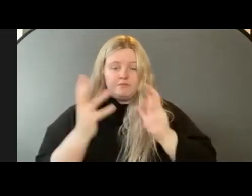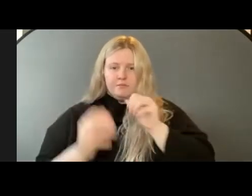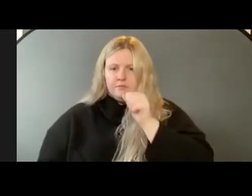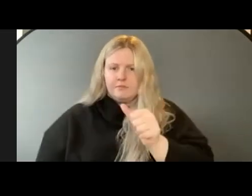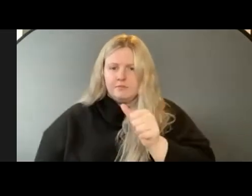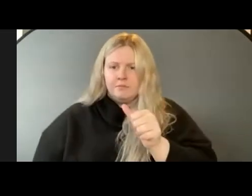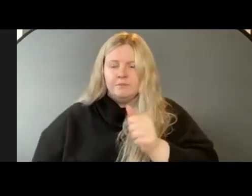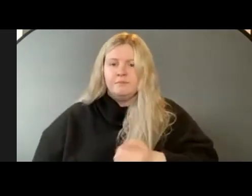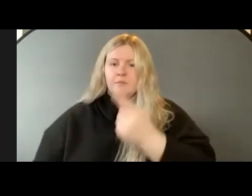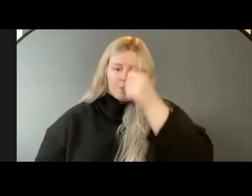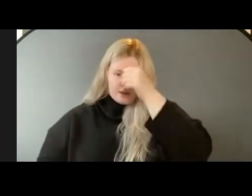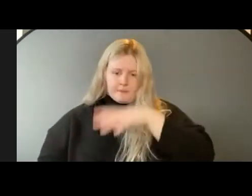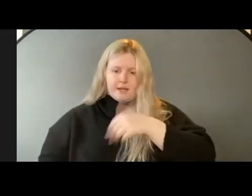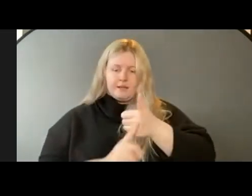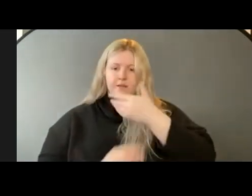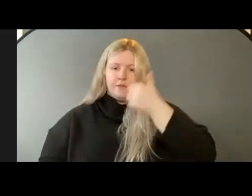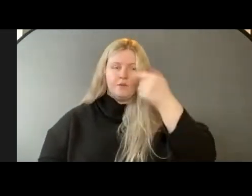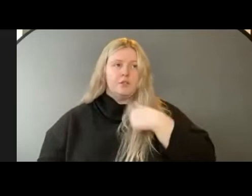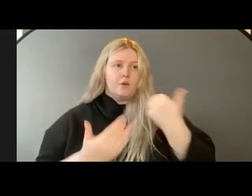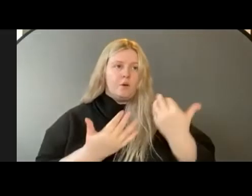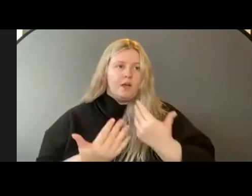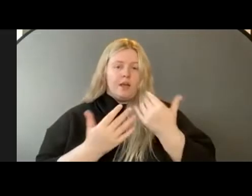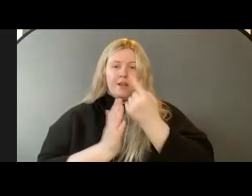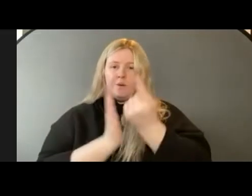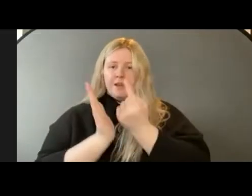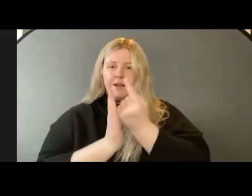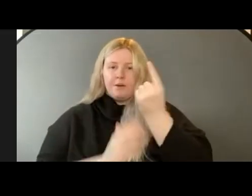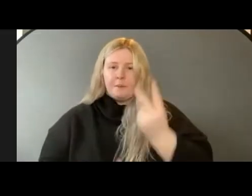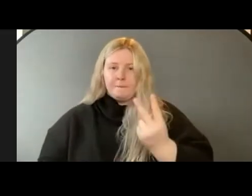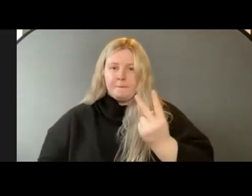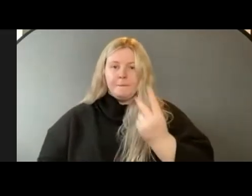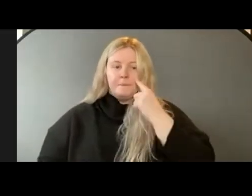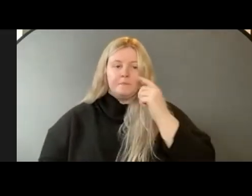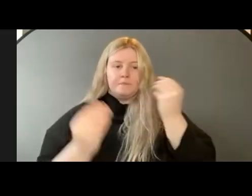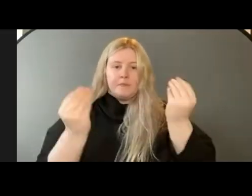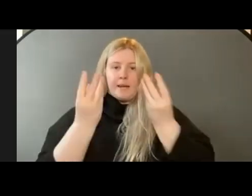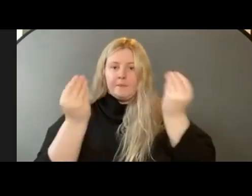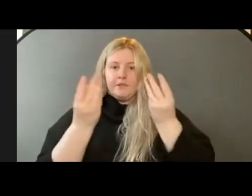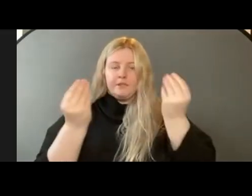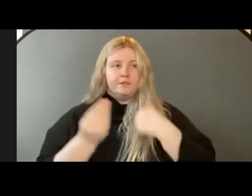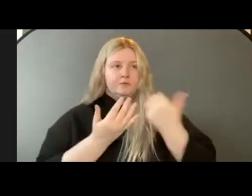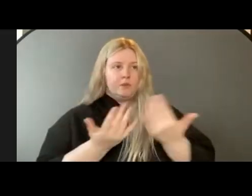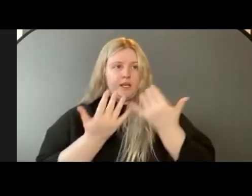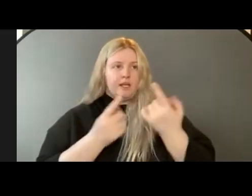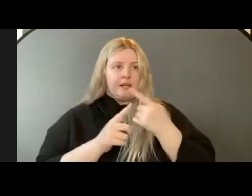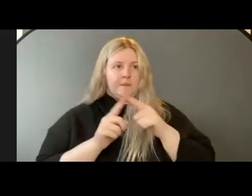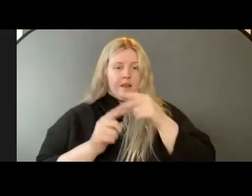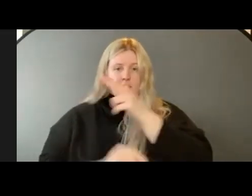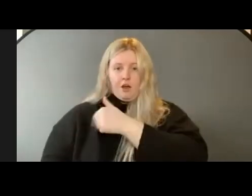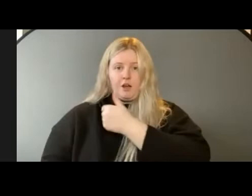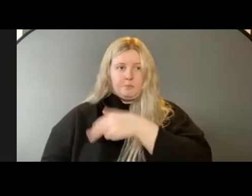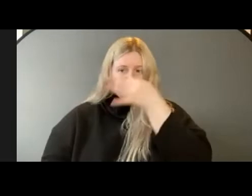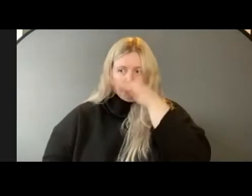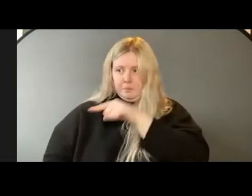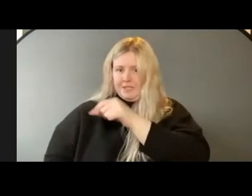man died waiting 90 minutes for an ambulance when he lived 10 minutes from the hospital. Sadly, statistics from disasters